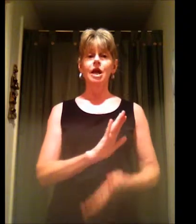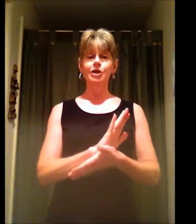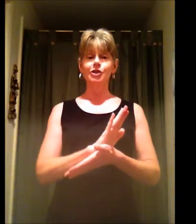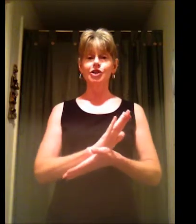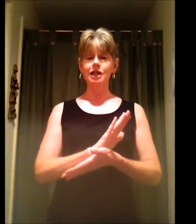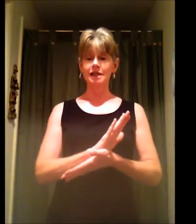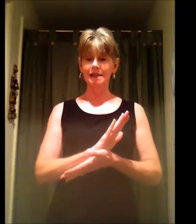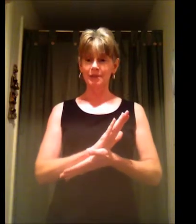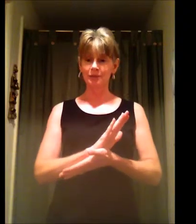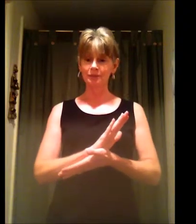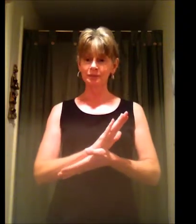cheese.